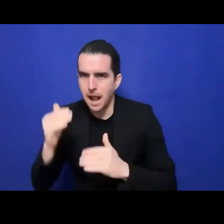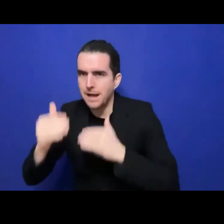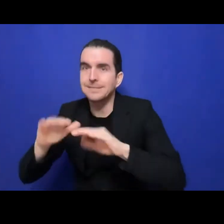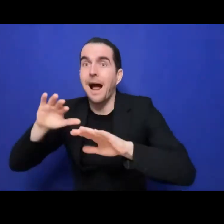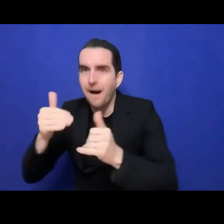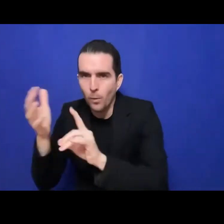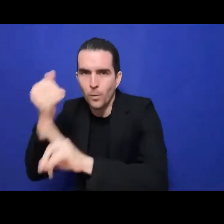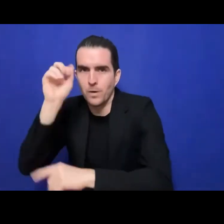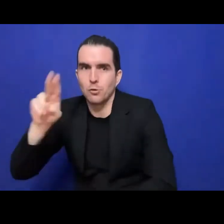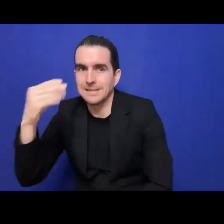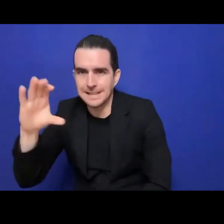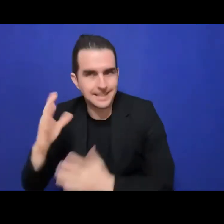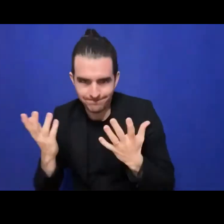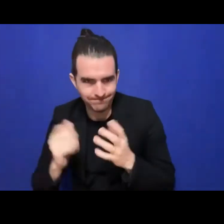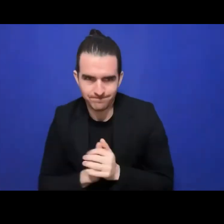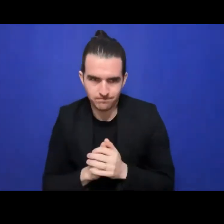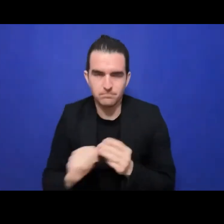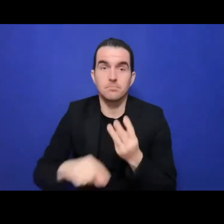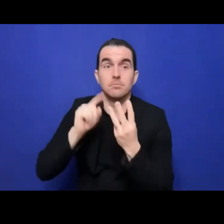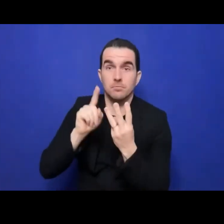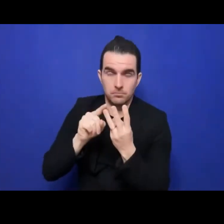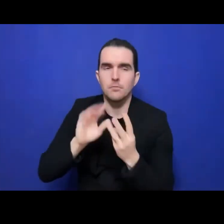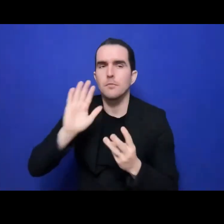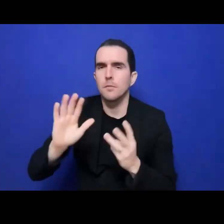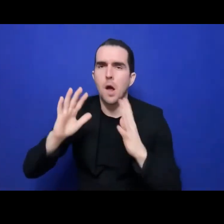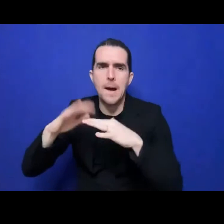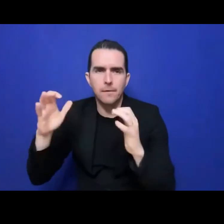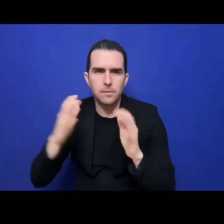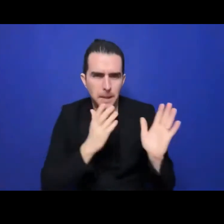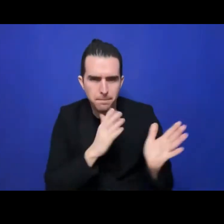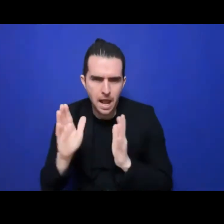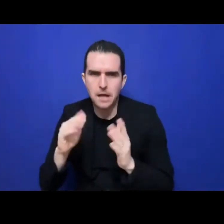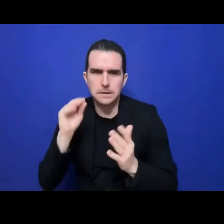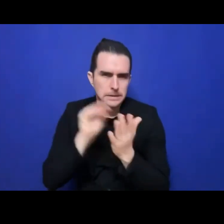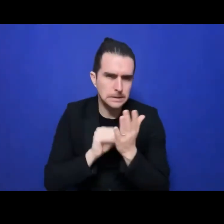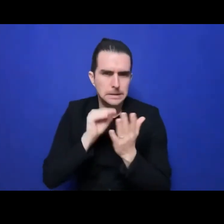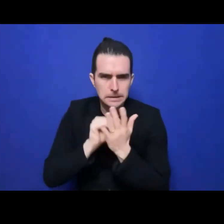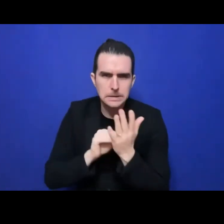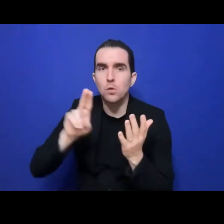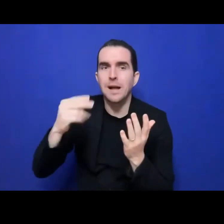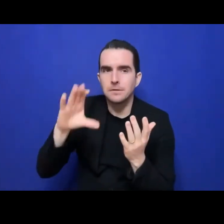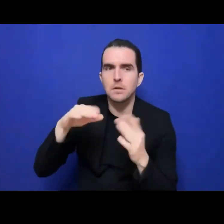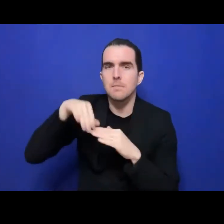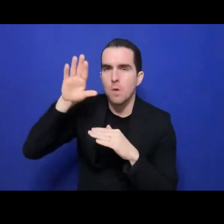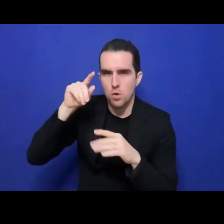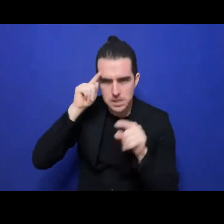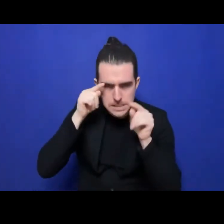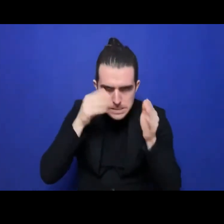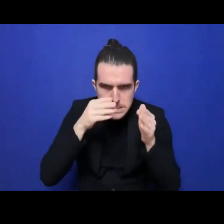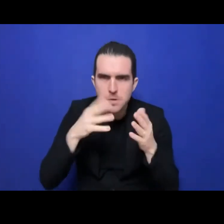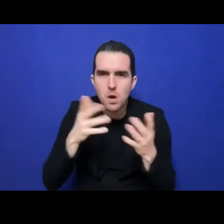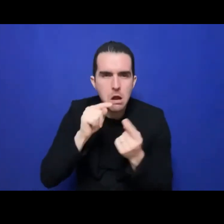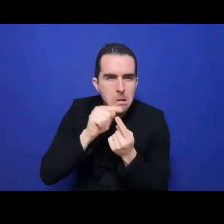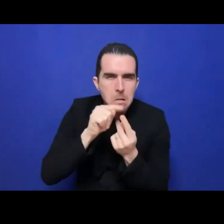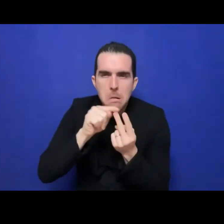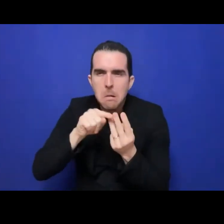or services in a fragmented manner. And number 4, key for us, non-state actors